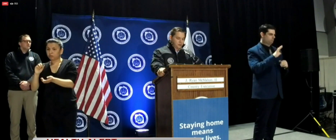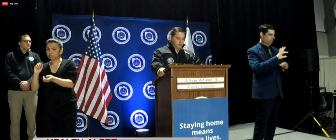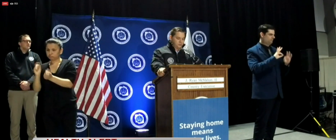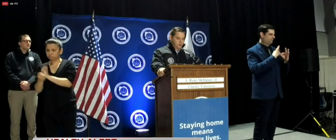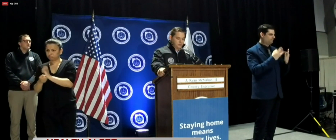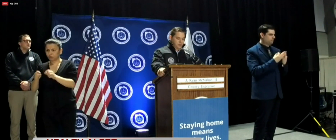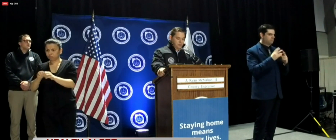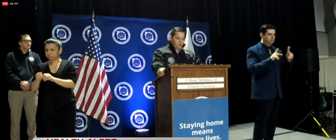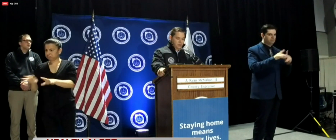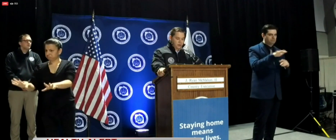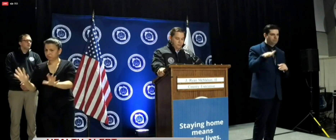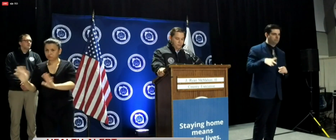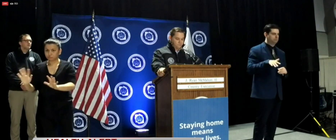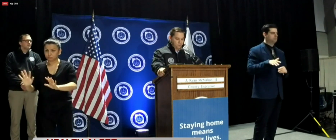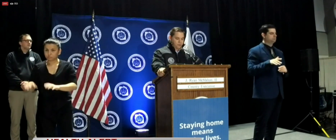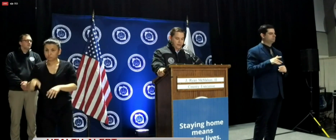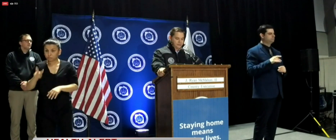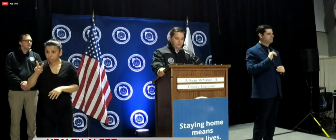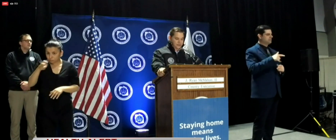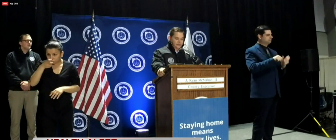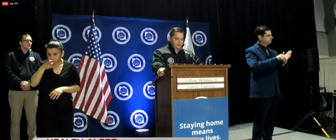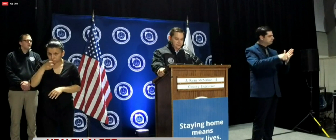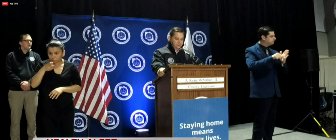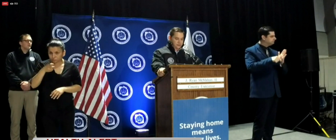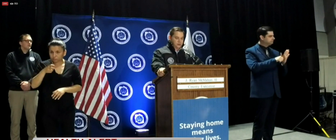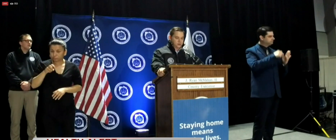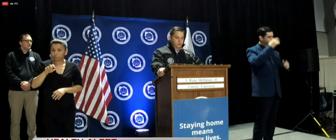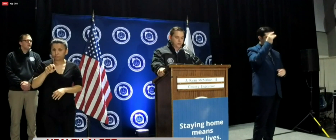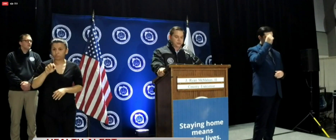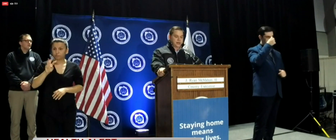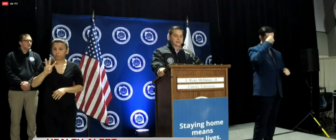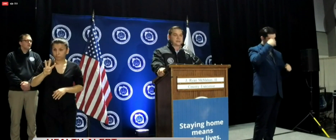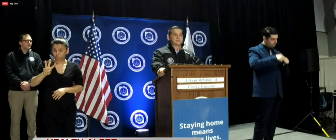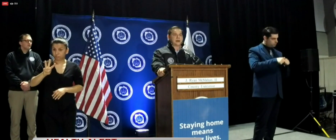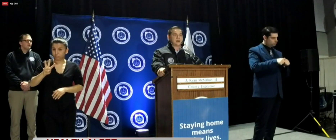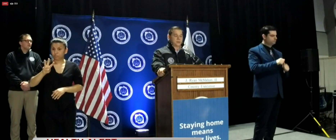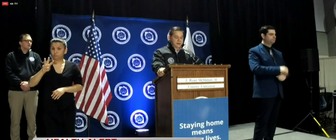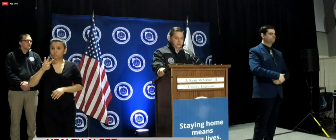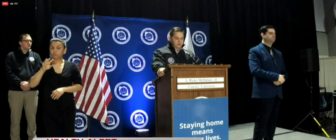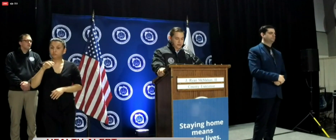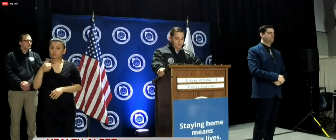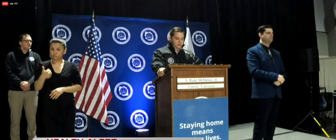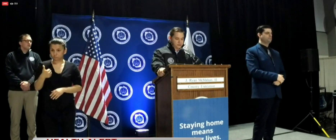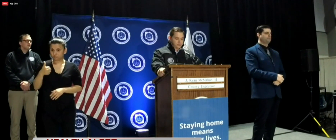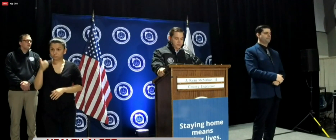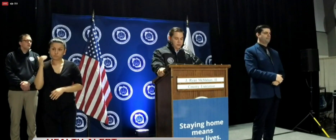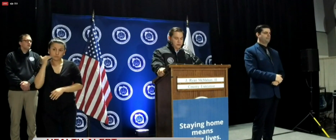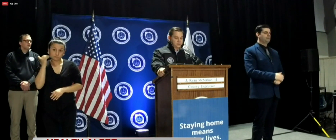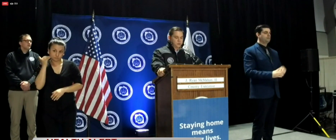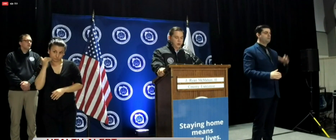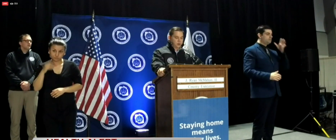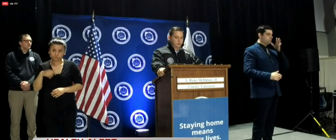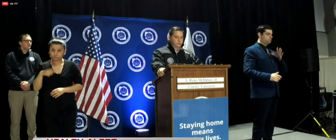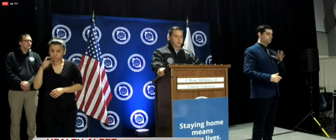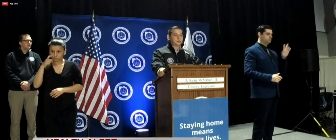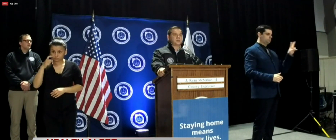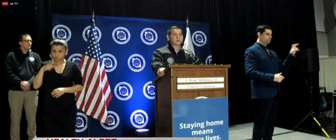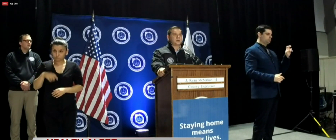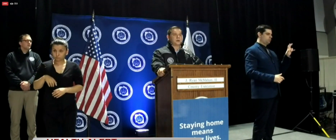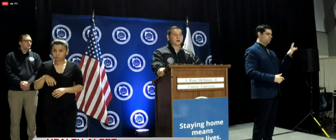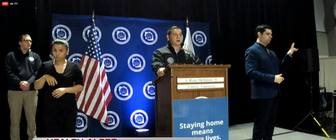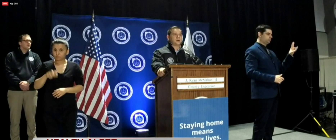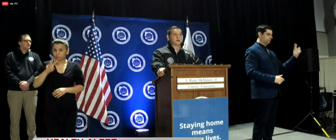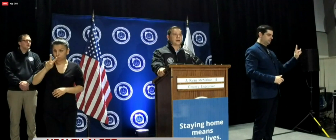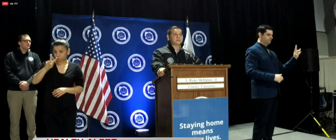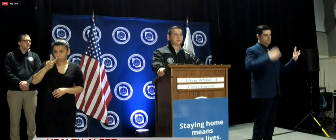237 female positive cases, 219 male positive cases, 12 in